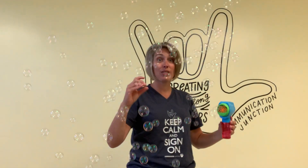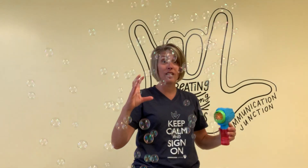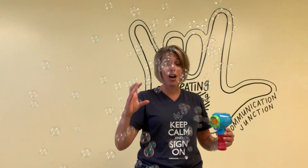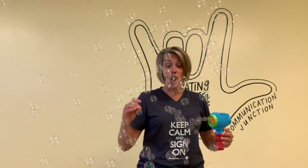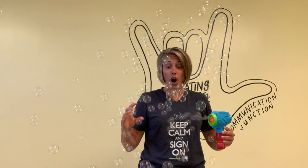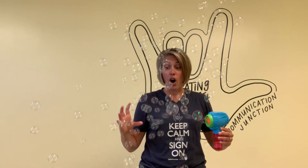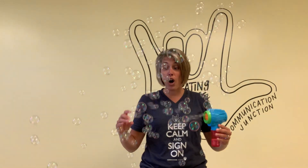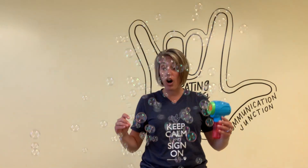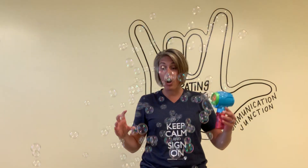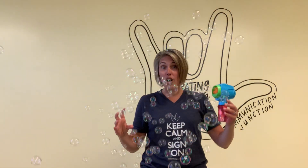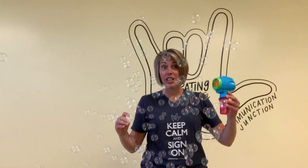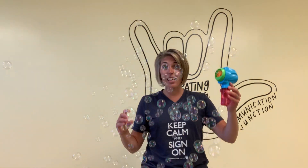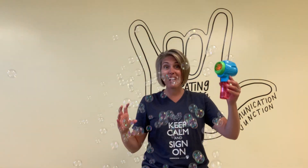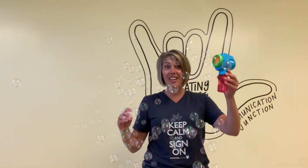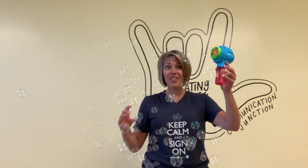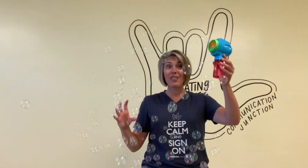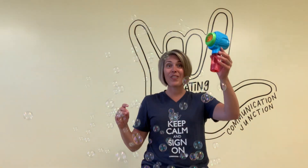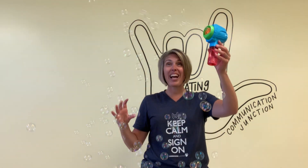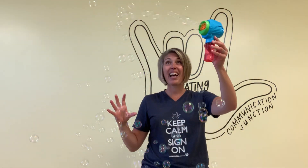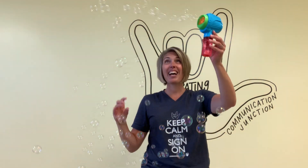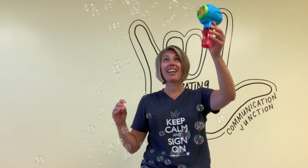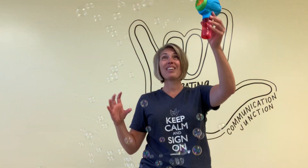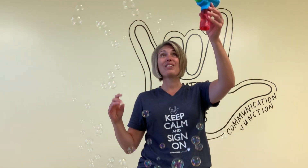around, all around.